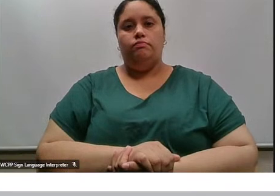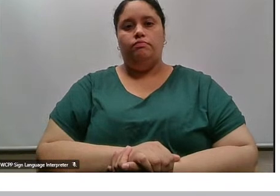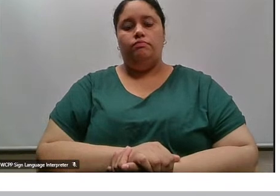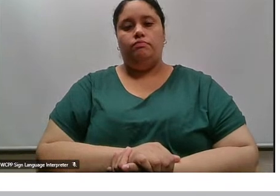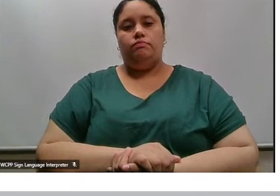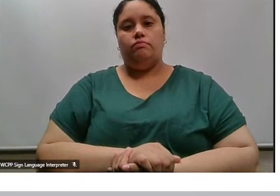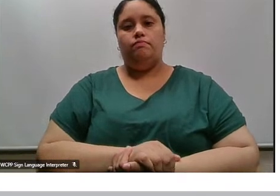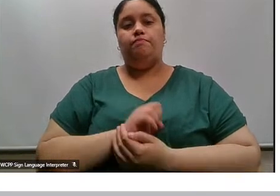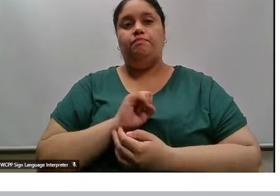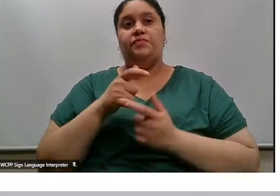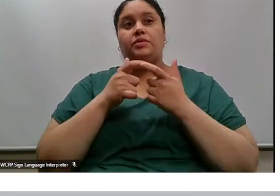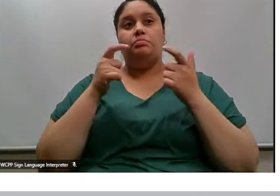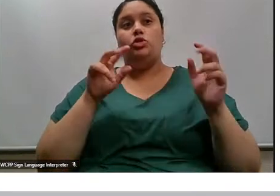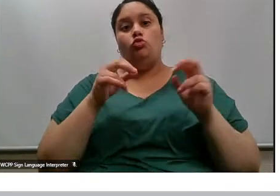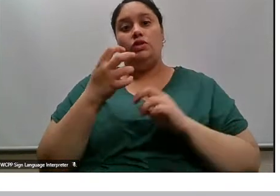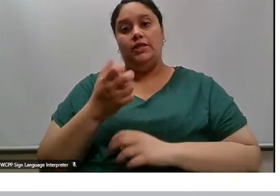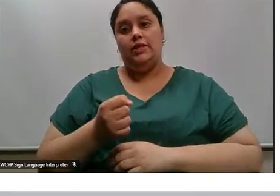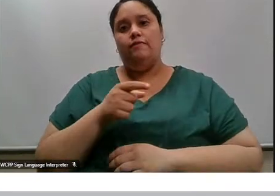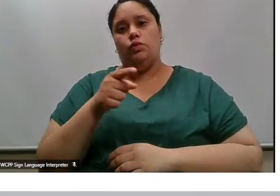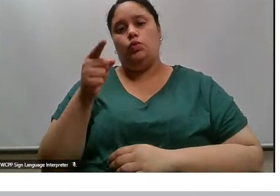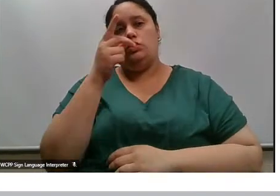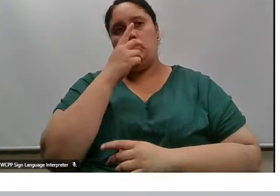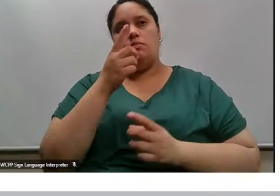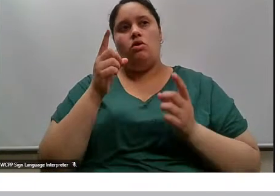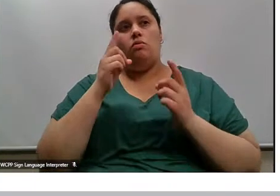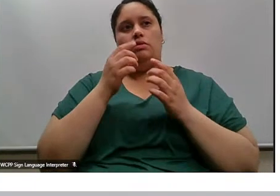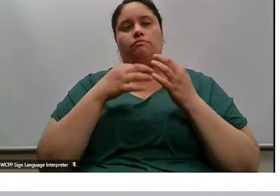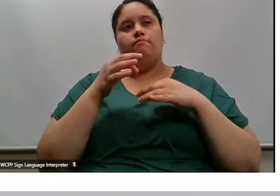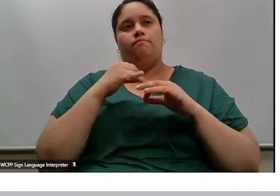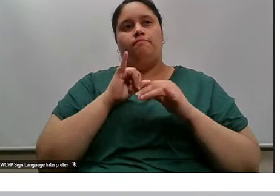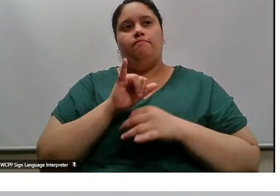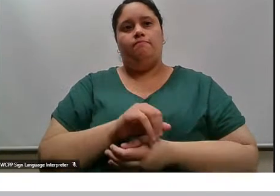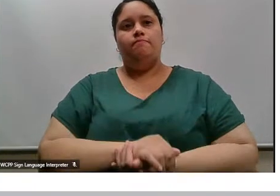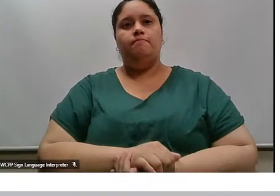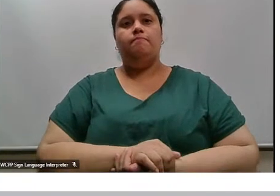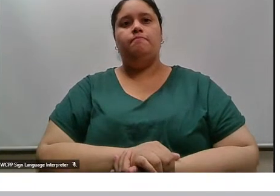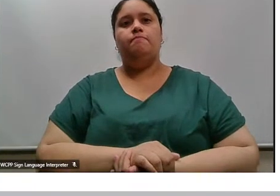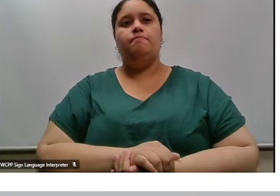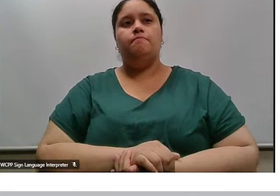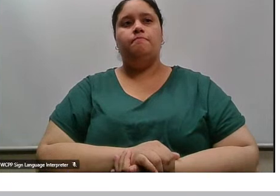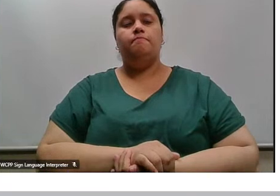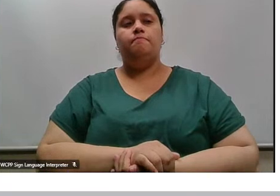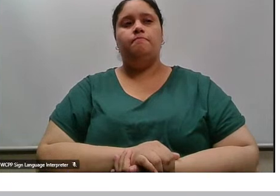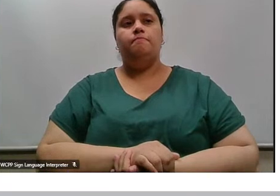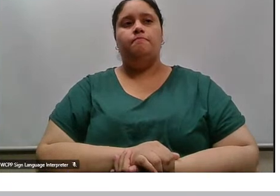if it is a big issue for you as the department? And then I think on page